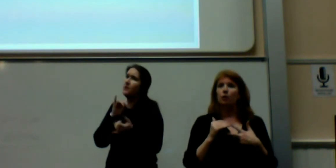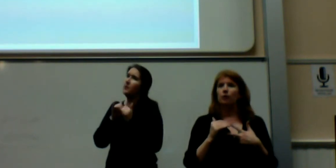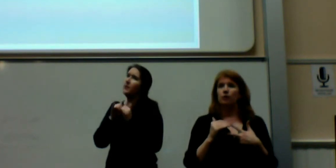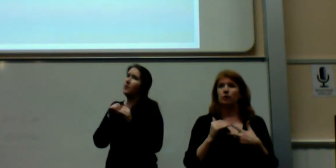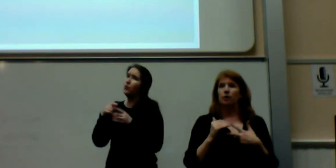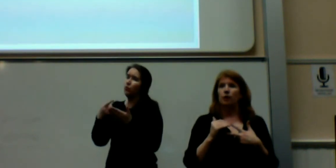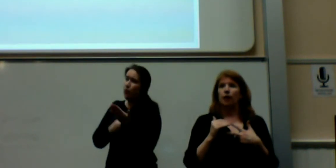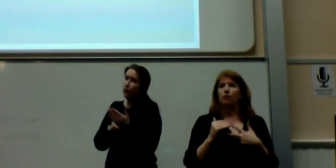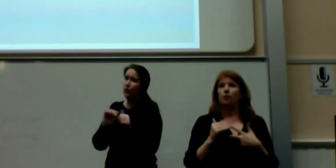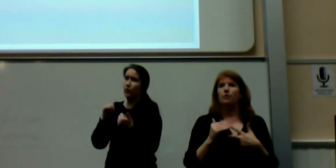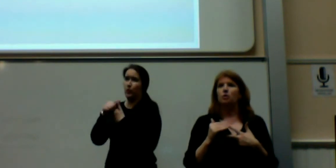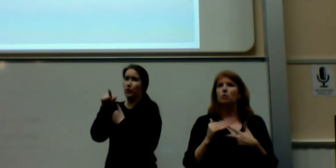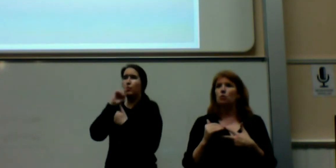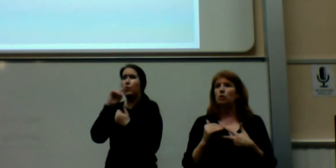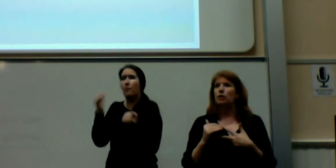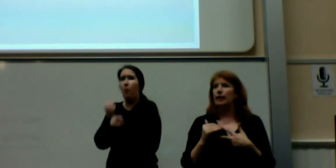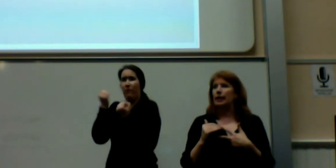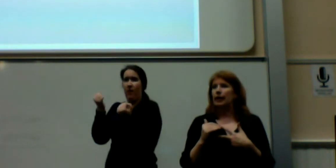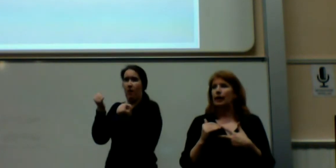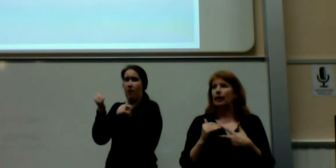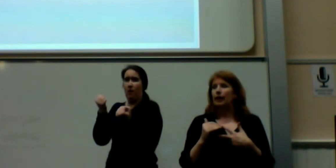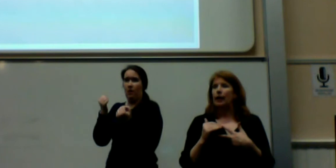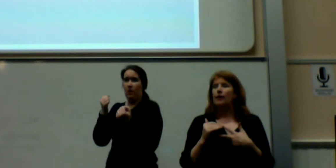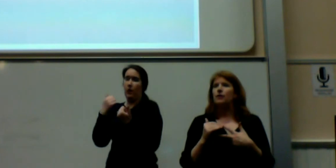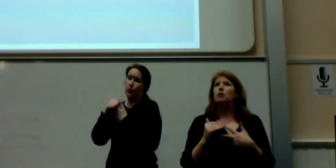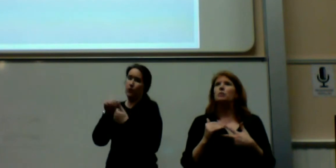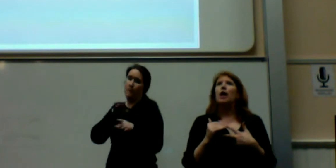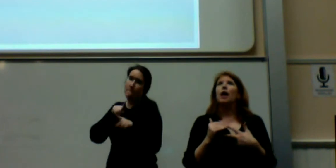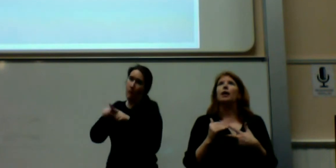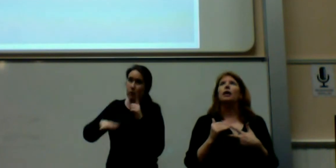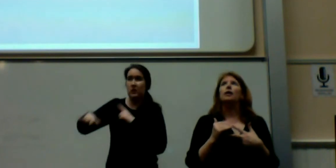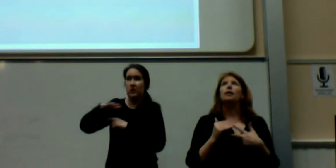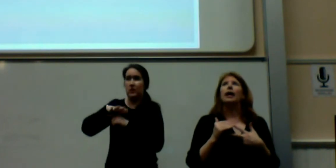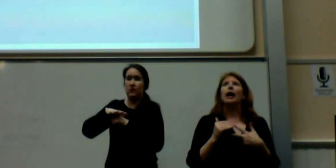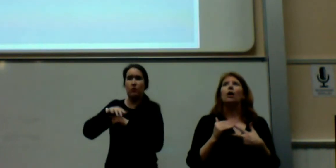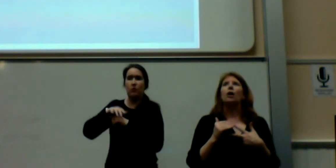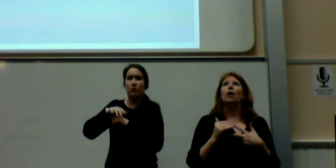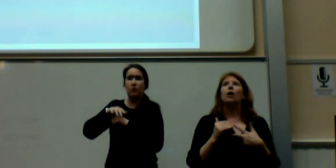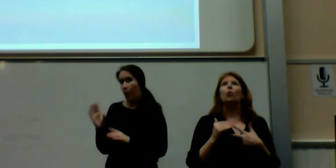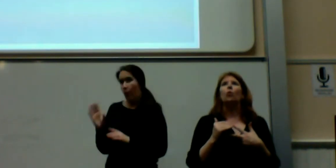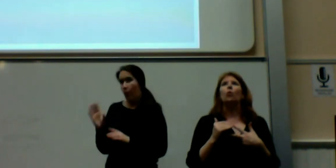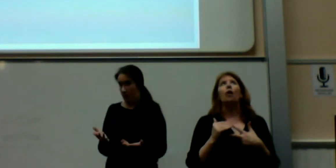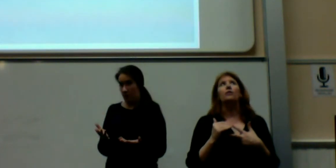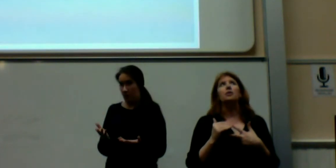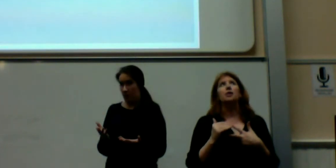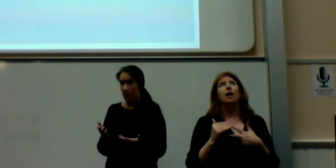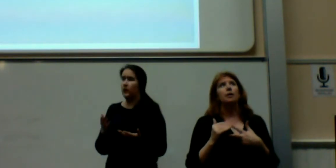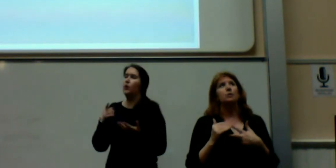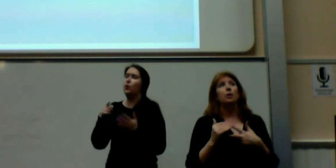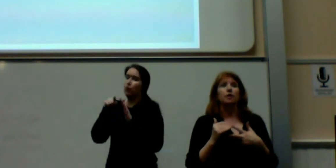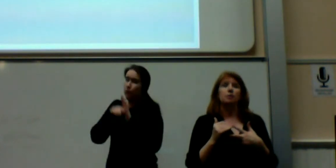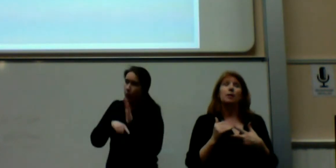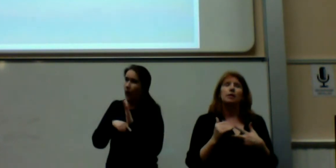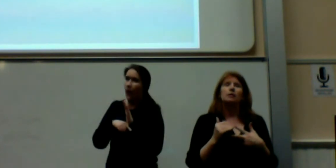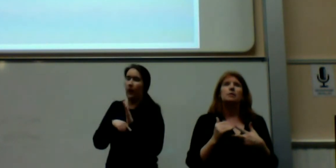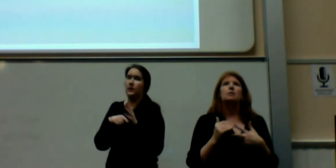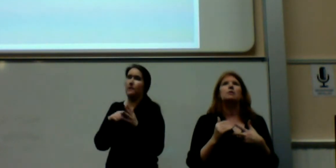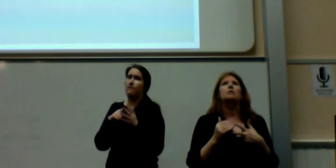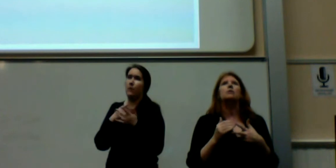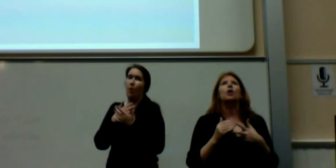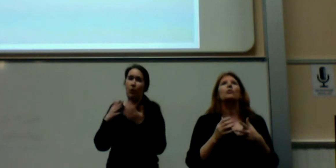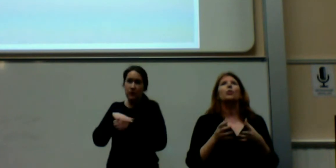the powerful and favor the majority, and they do not allow for oftentimes, well, in